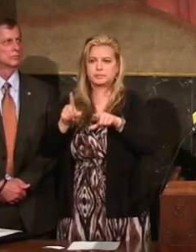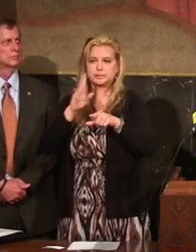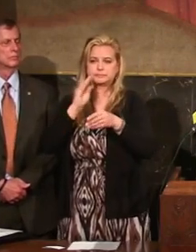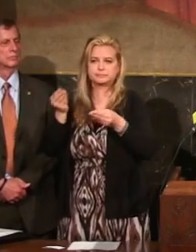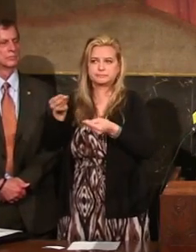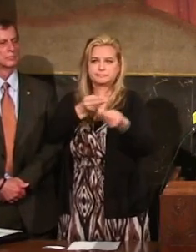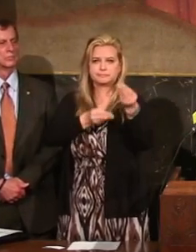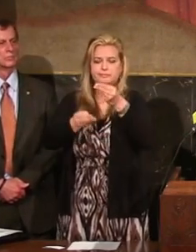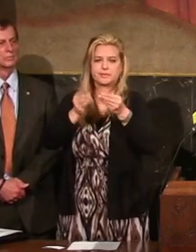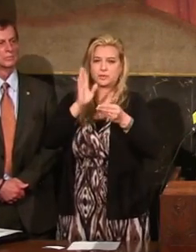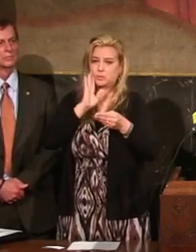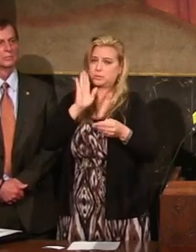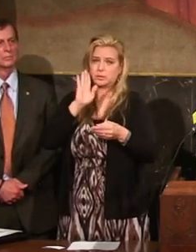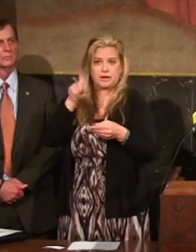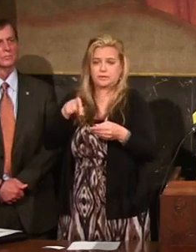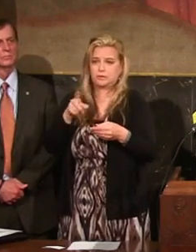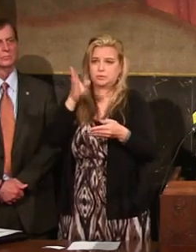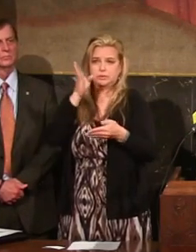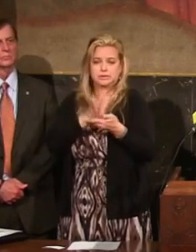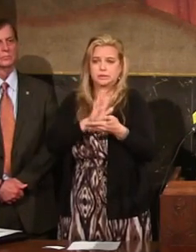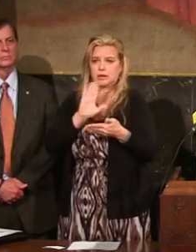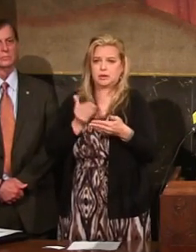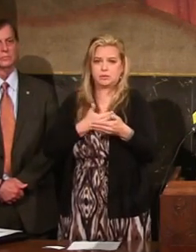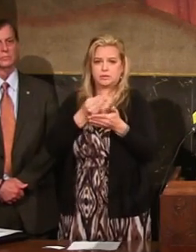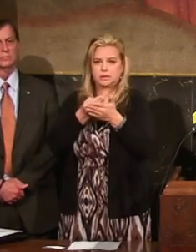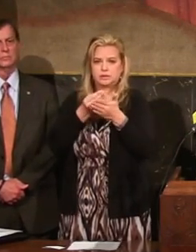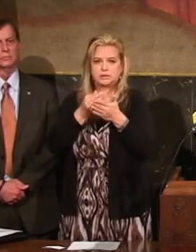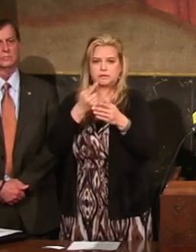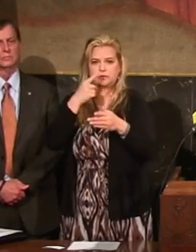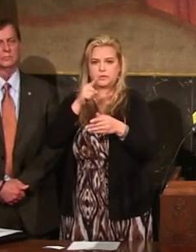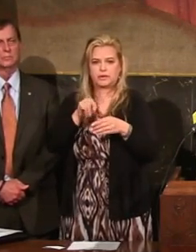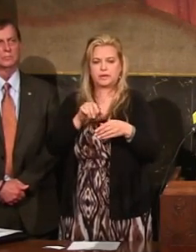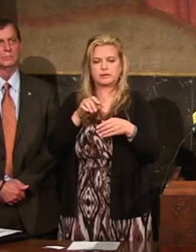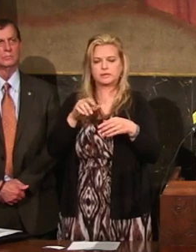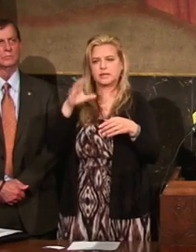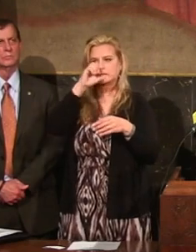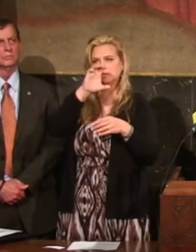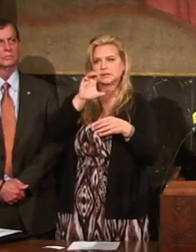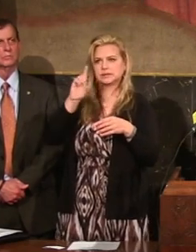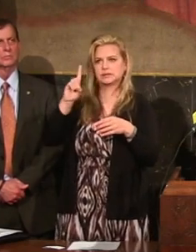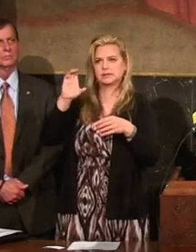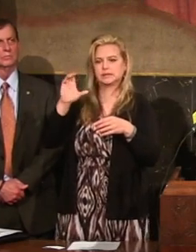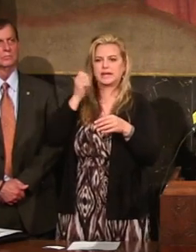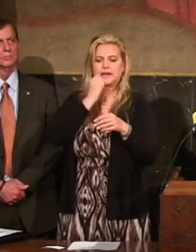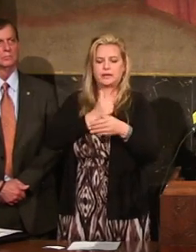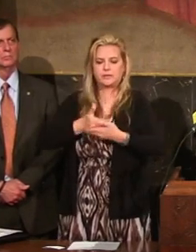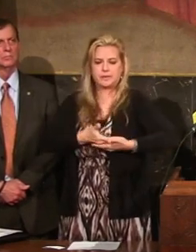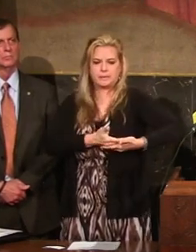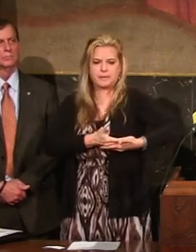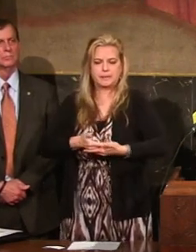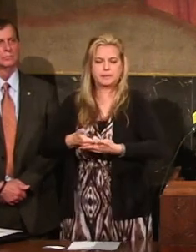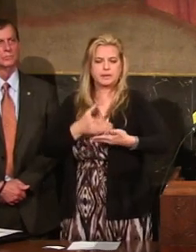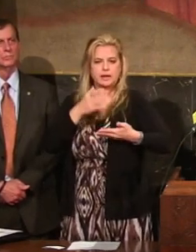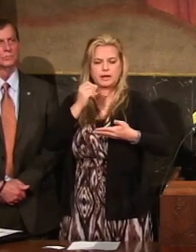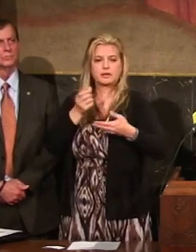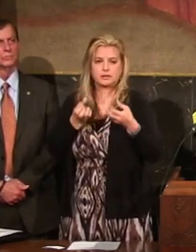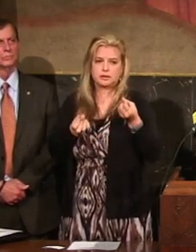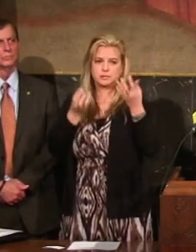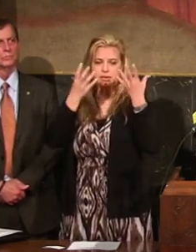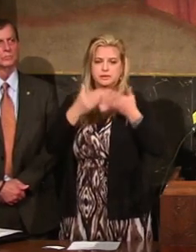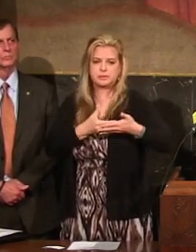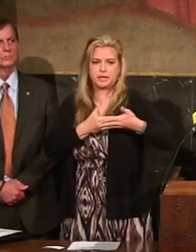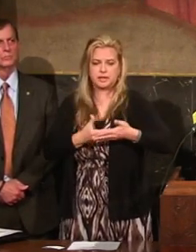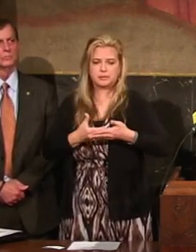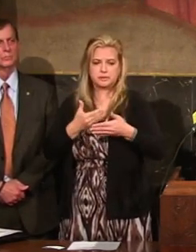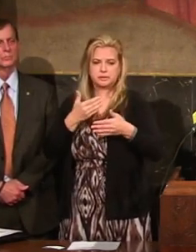funding for the Zika response. It's estimated by the CDC that every baby, and it's a substantial number of babies who are infected